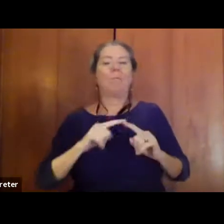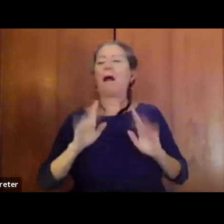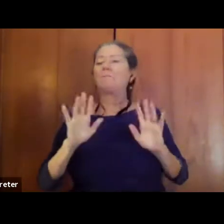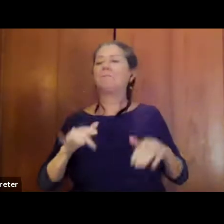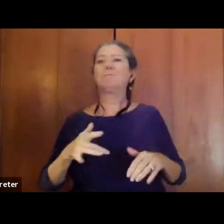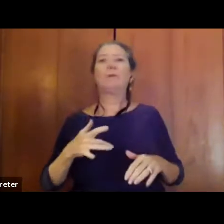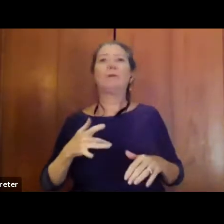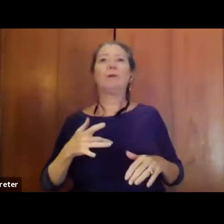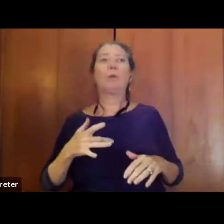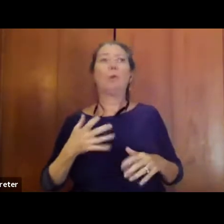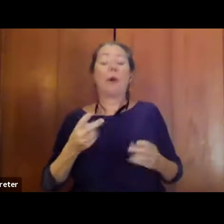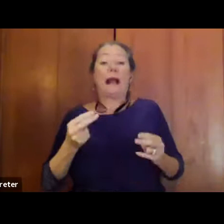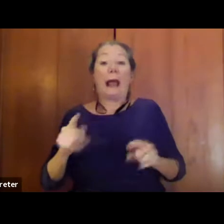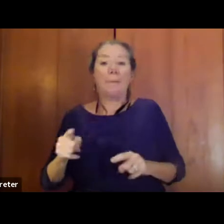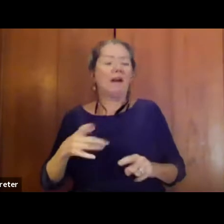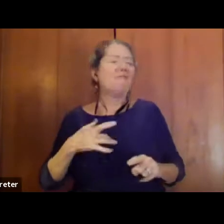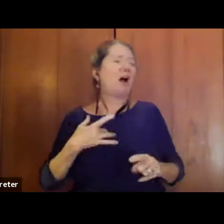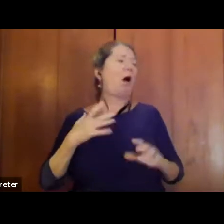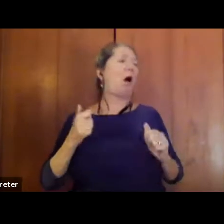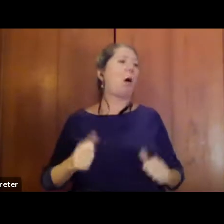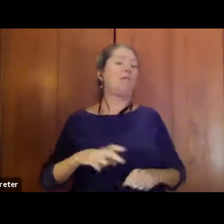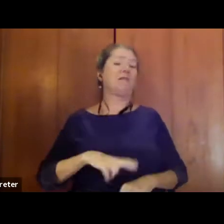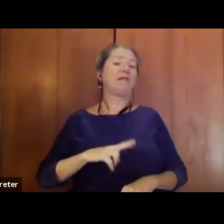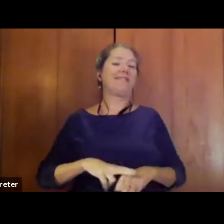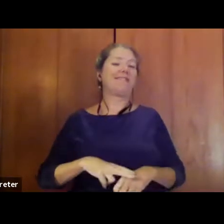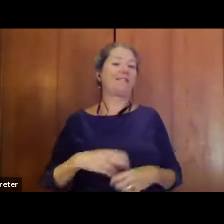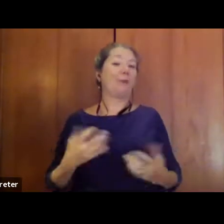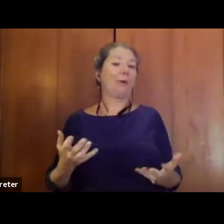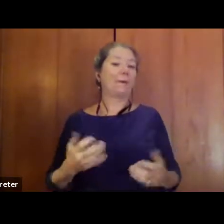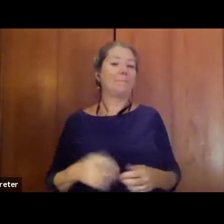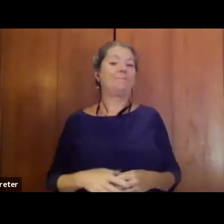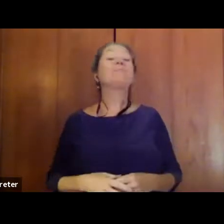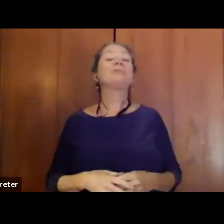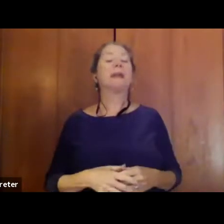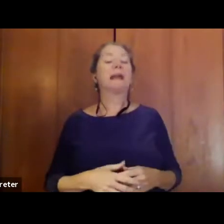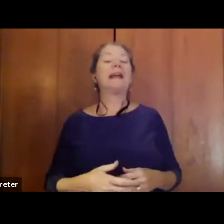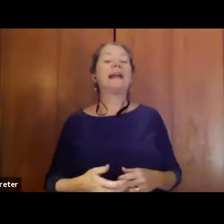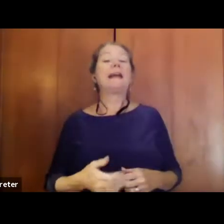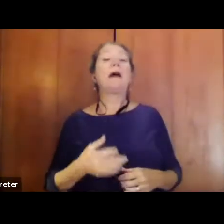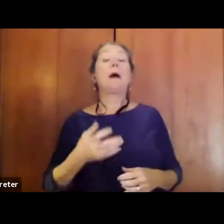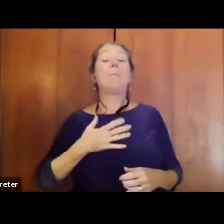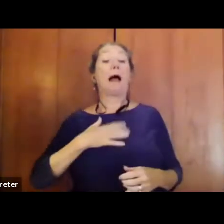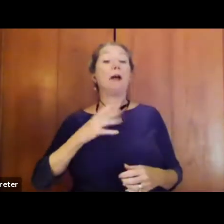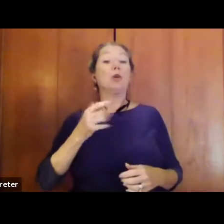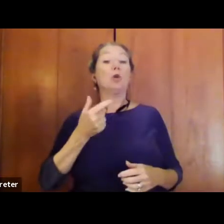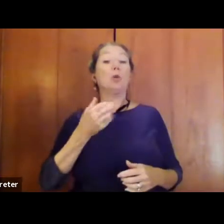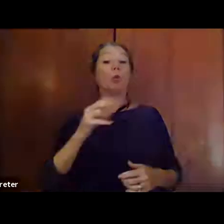once it happened. This custom would happen on leaving the home of my great-grandmother.